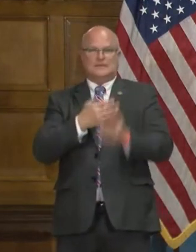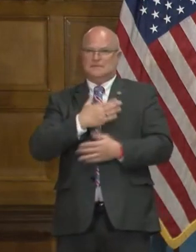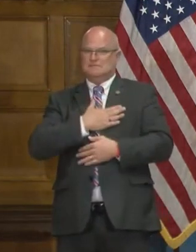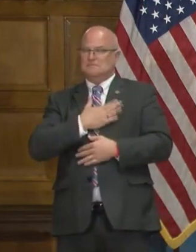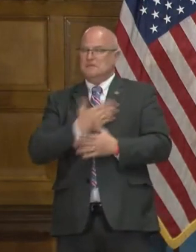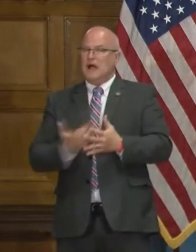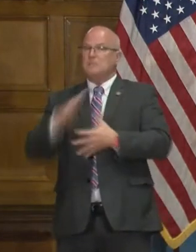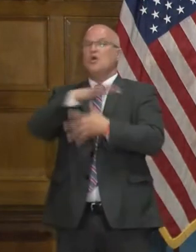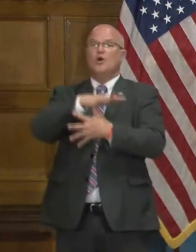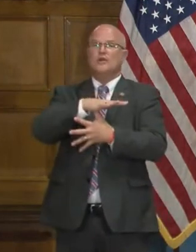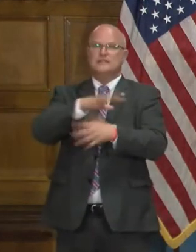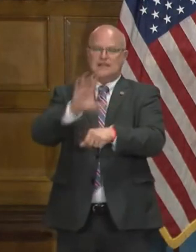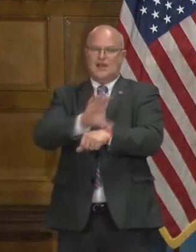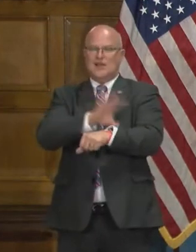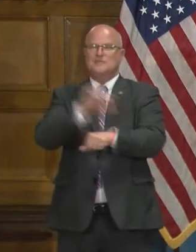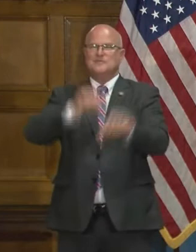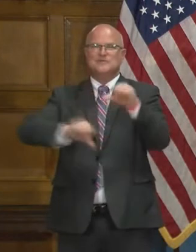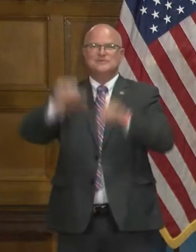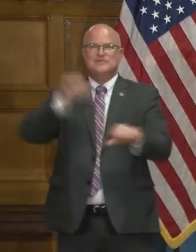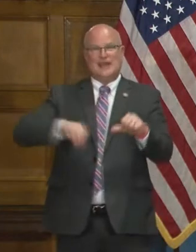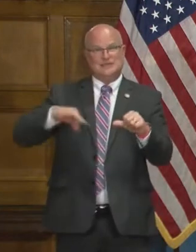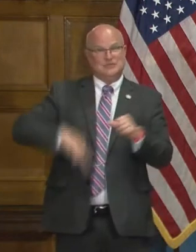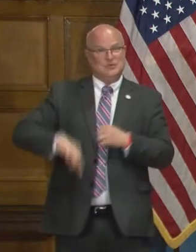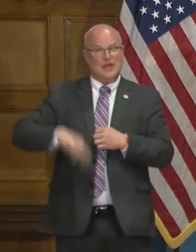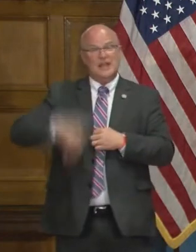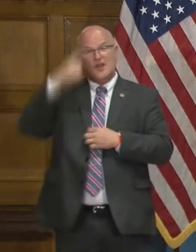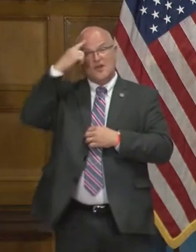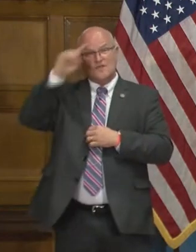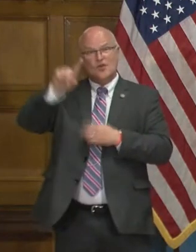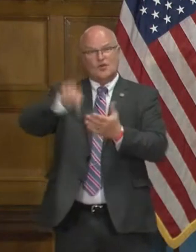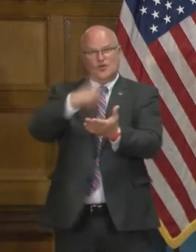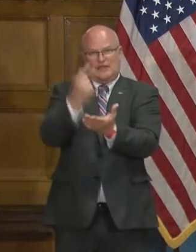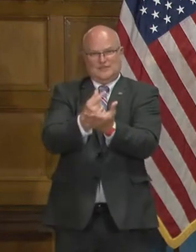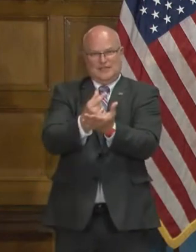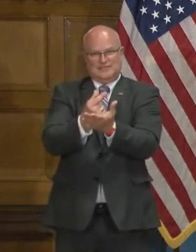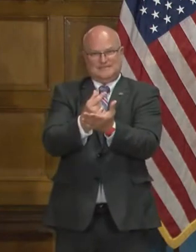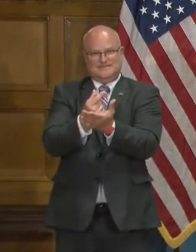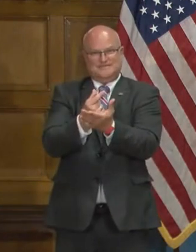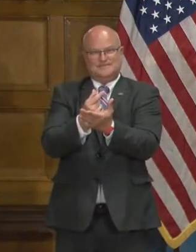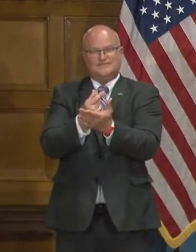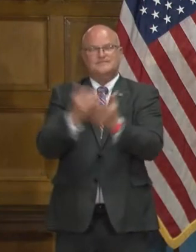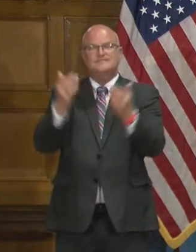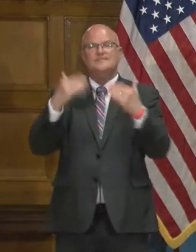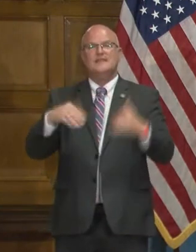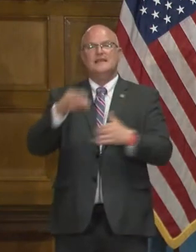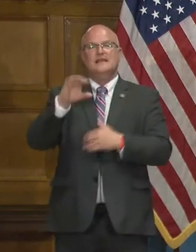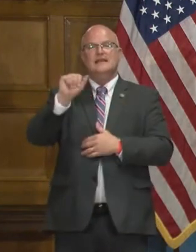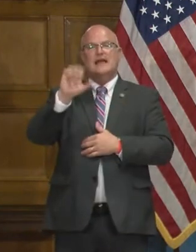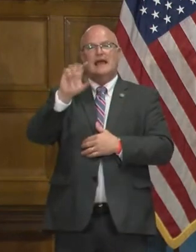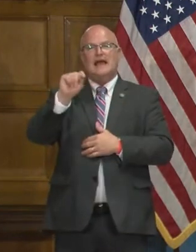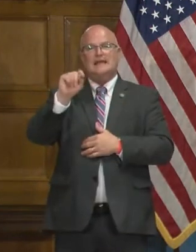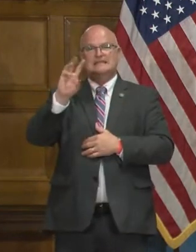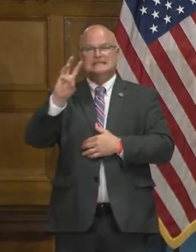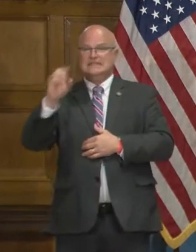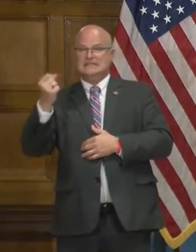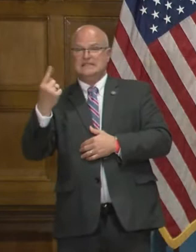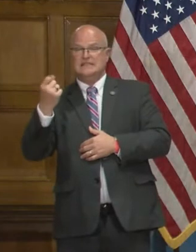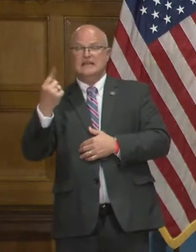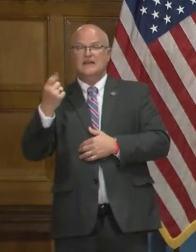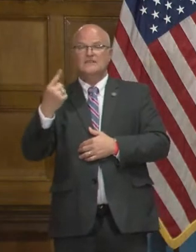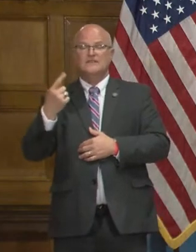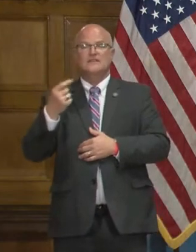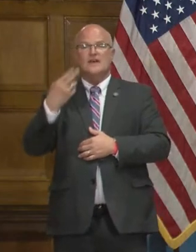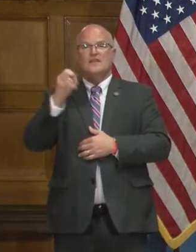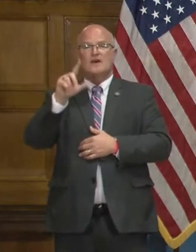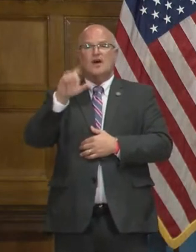my priorities, of computer science credit for graduation. And then Act 611 requires the